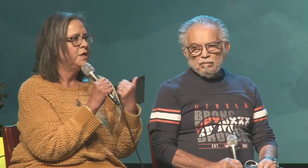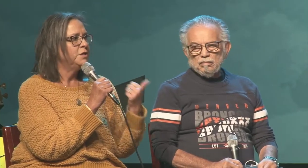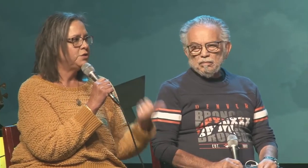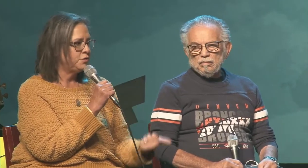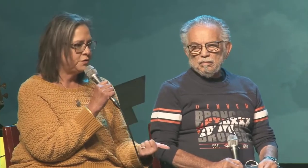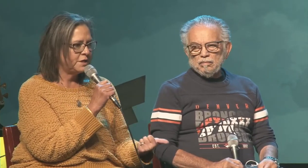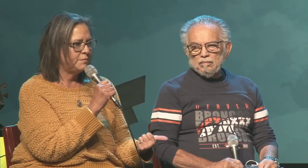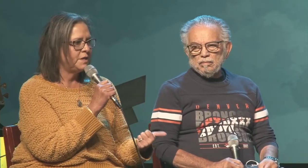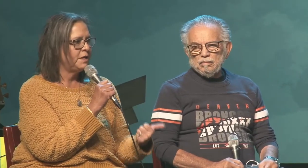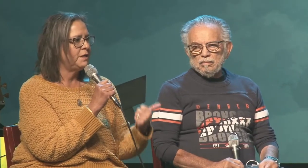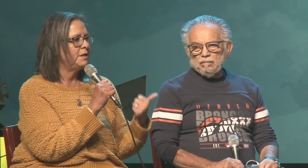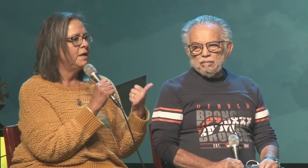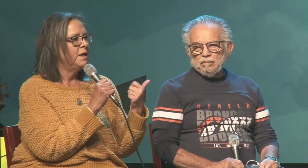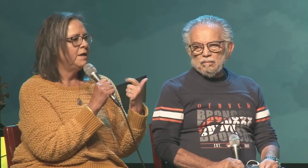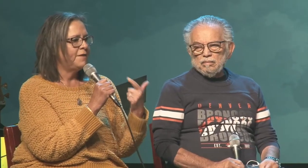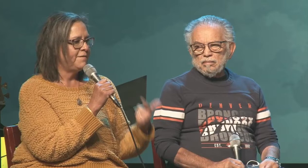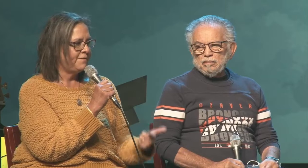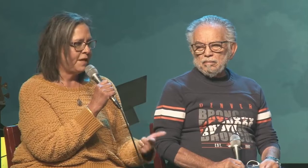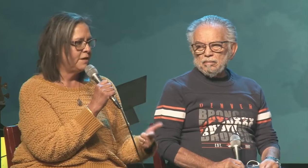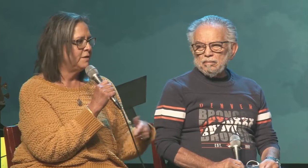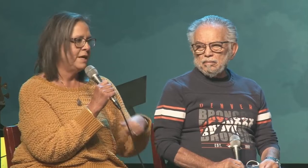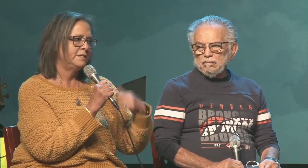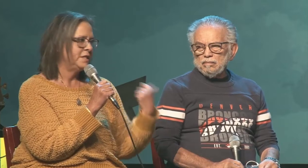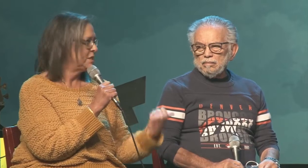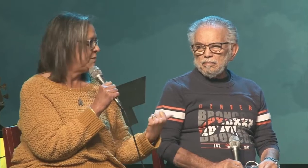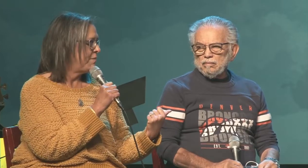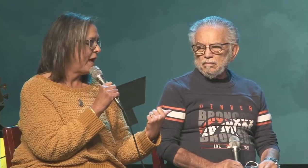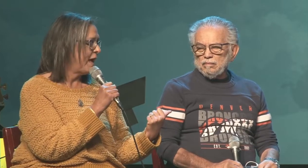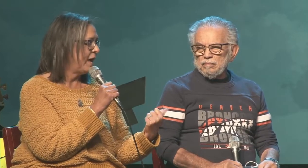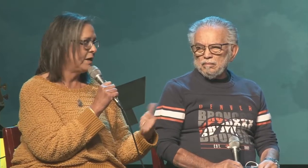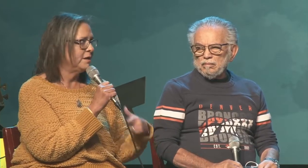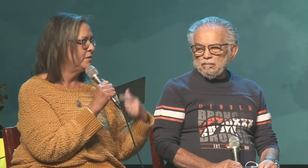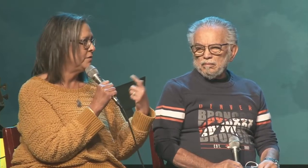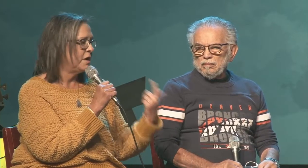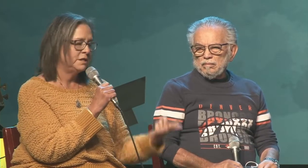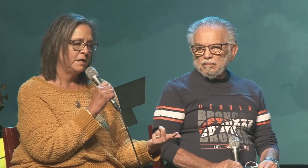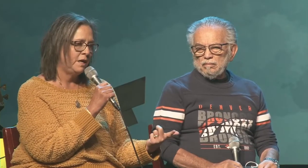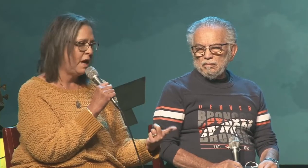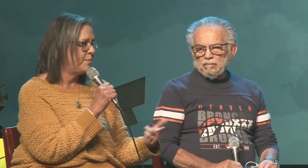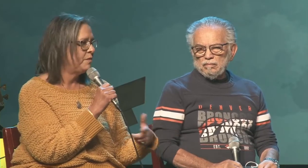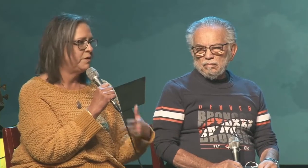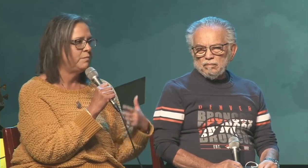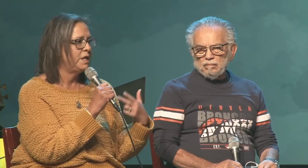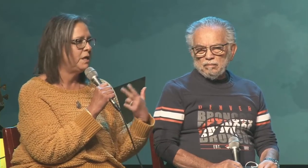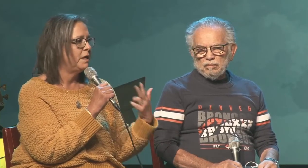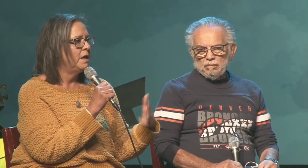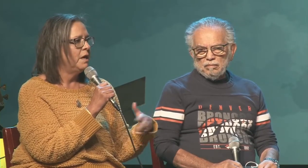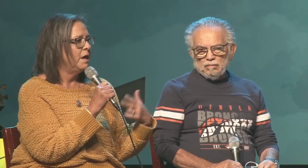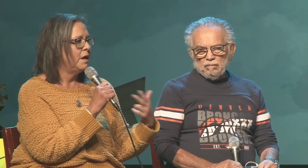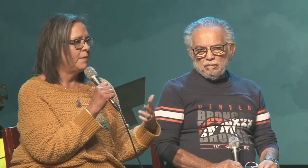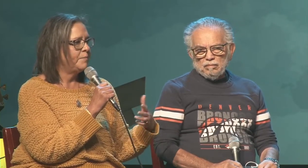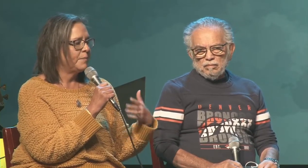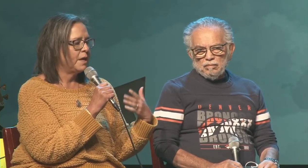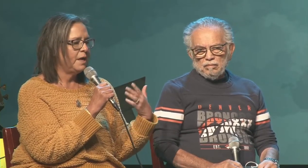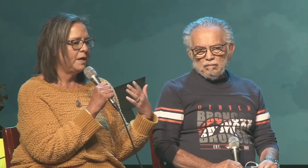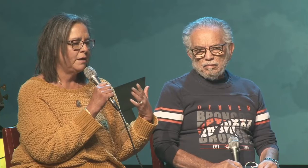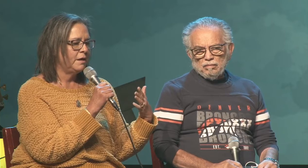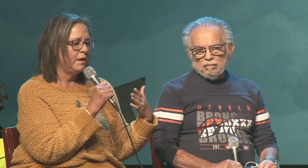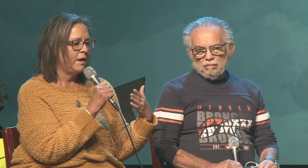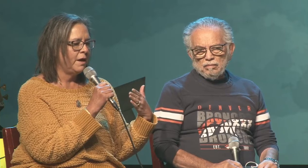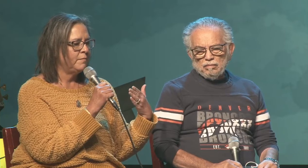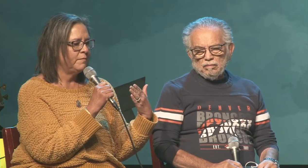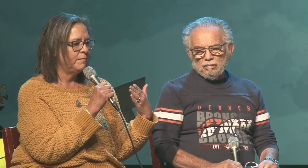to do something, if I failed, that sets me back, oh, God's not happy with me.